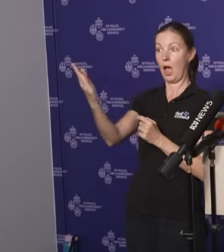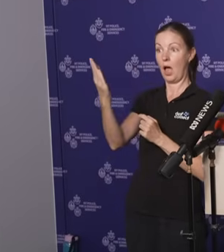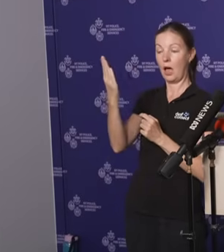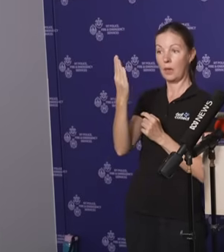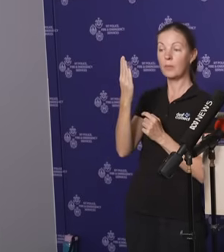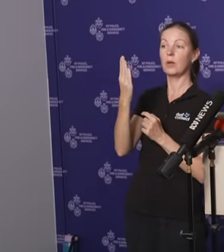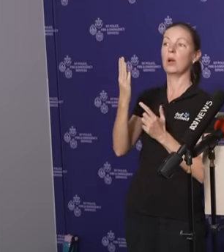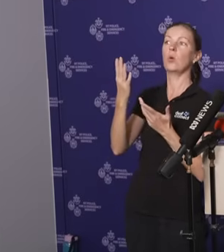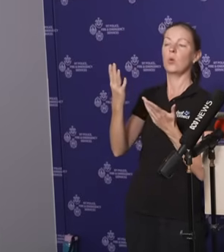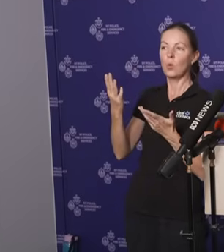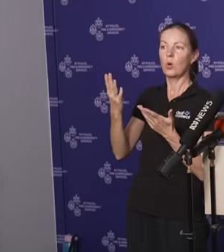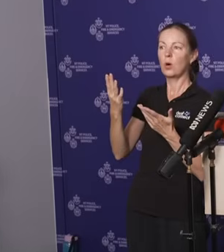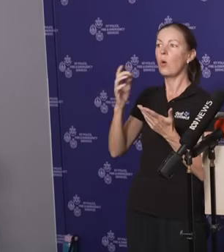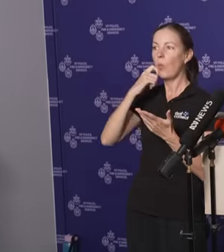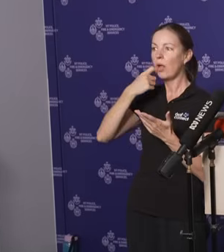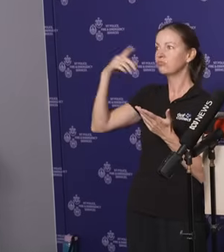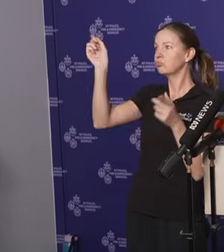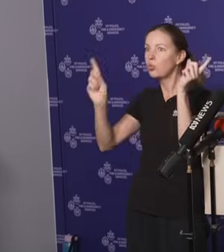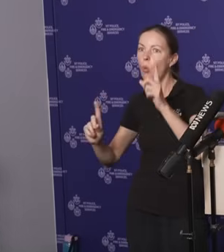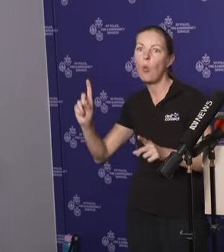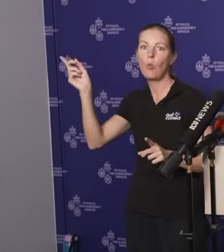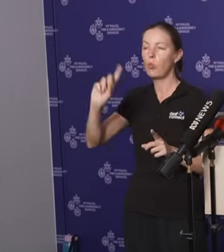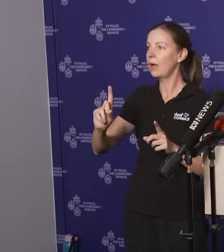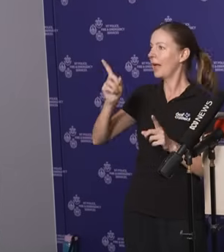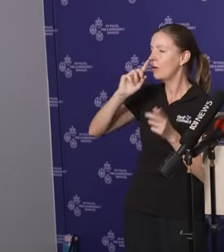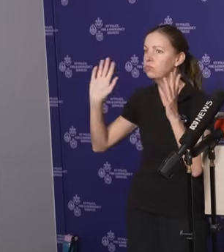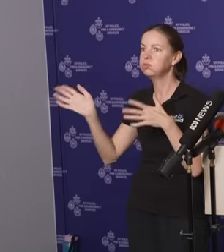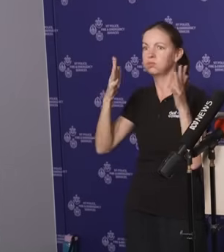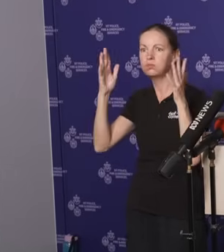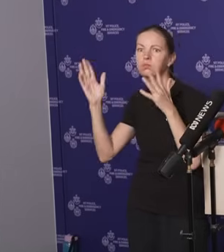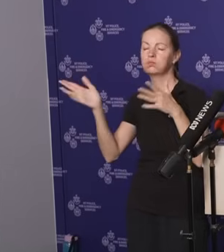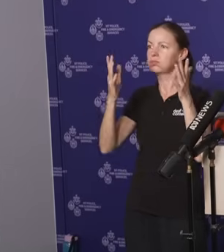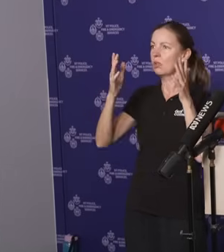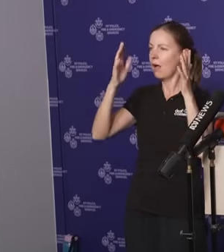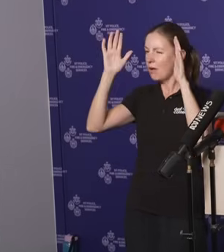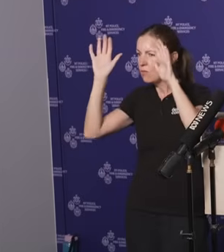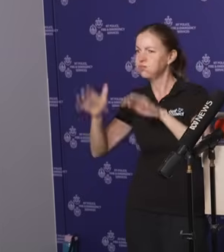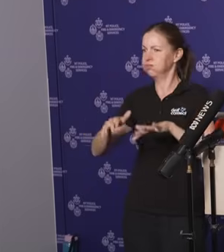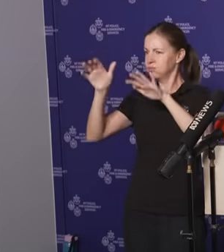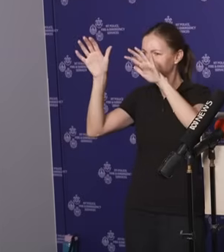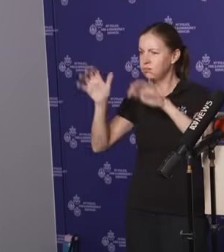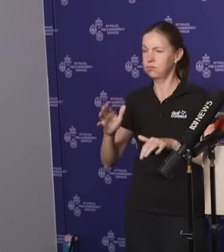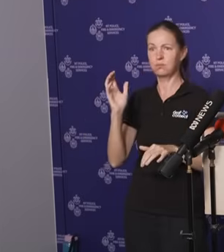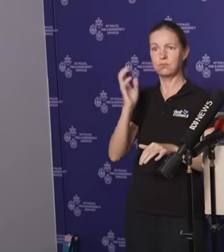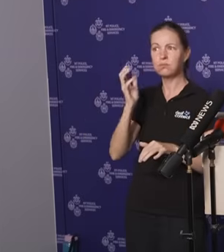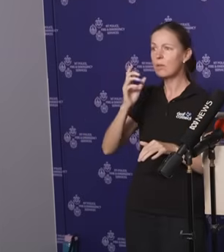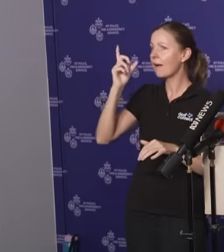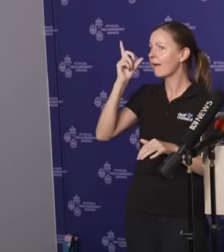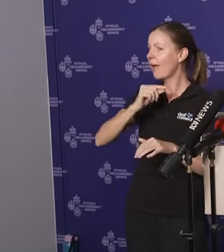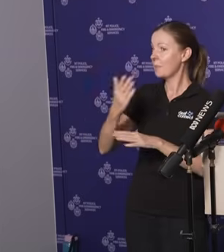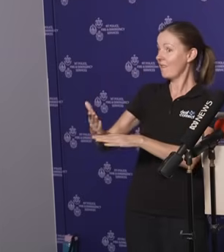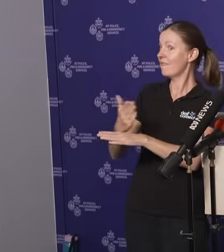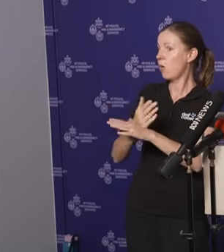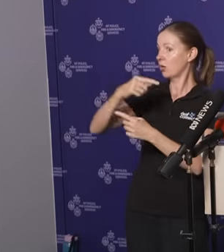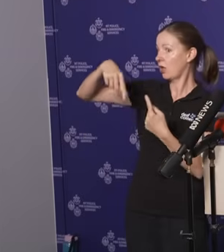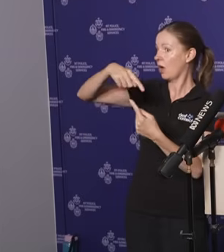see thunderstorms with damaging or even destructive winds and heavy to intense rainfall before the